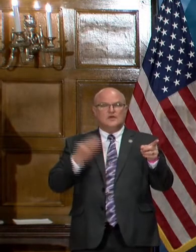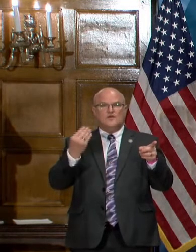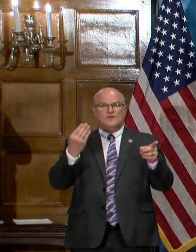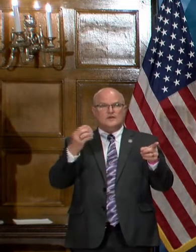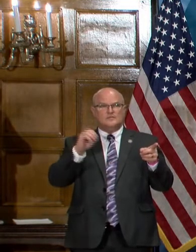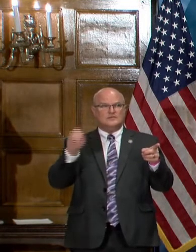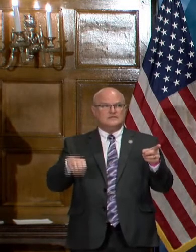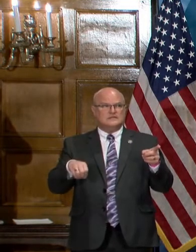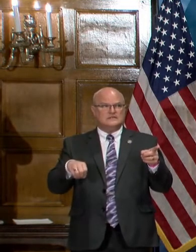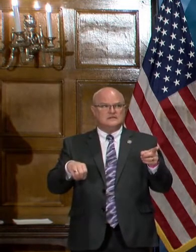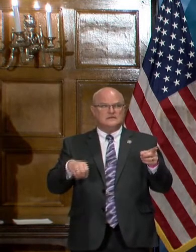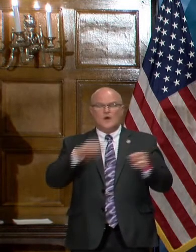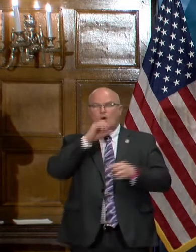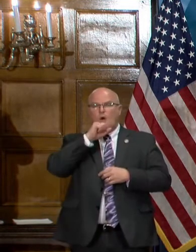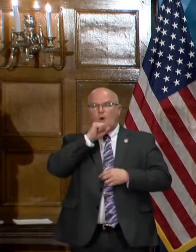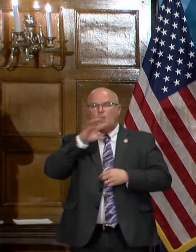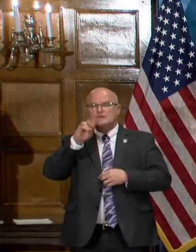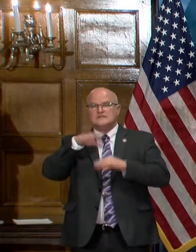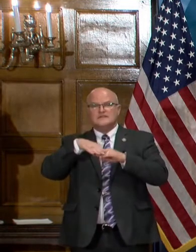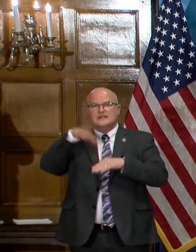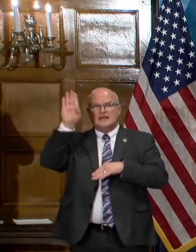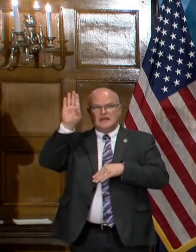14%?